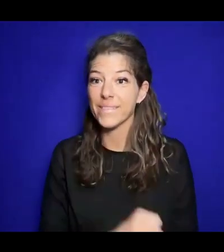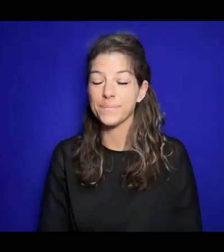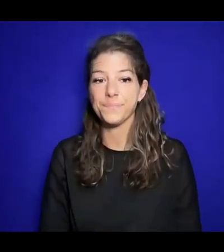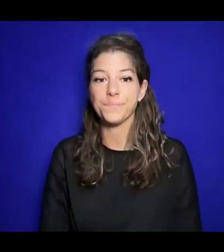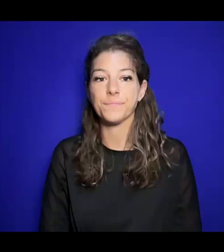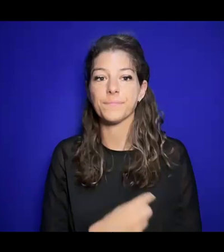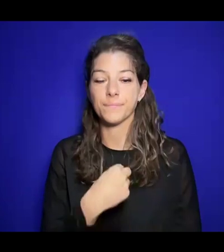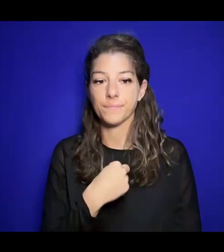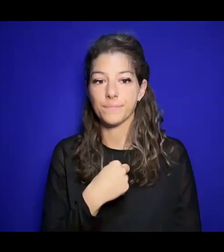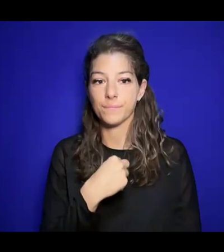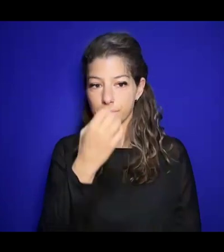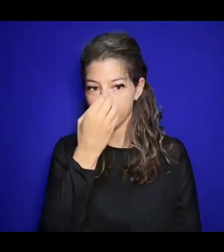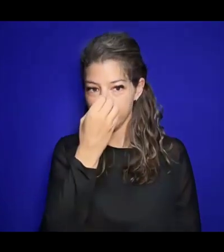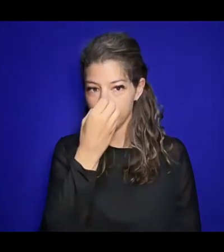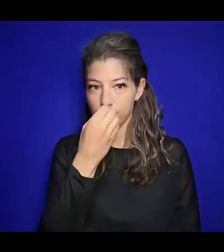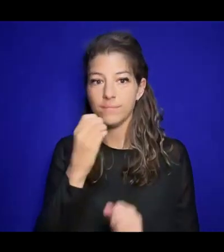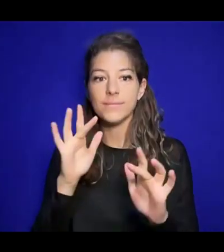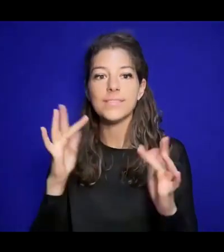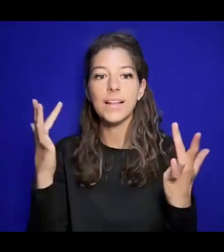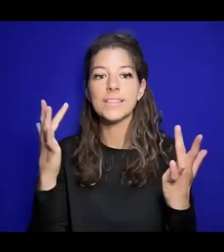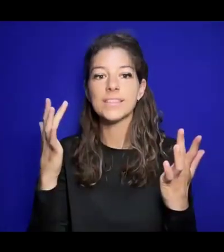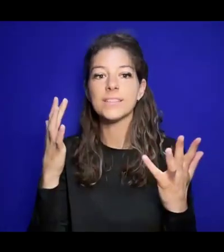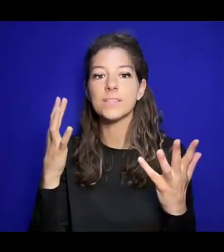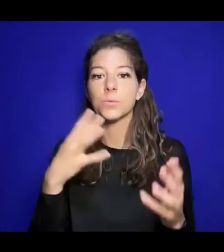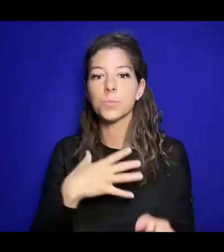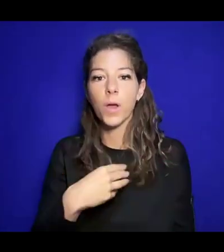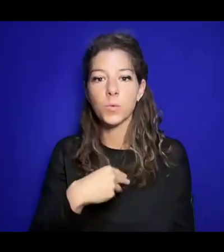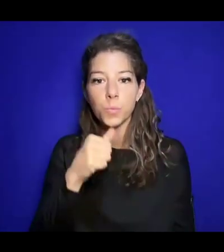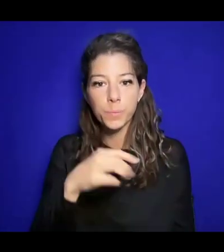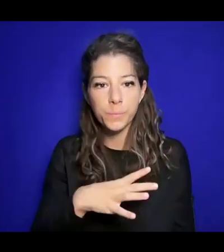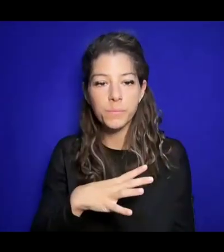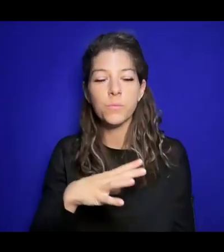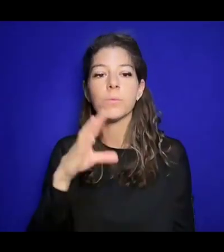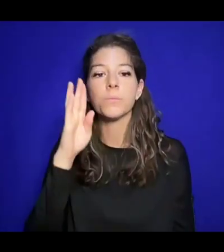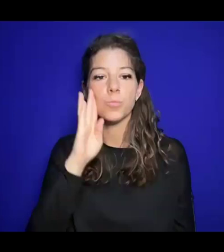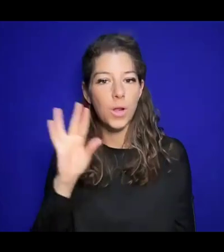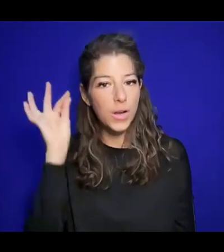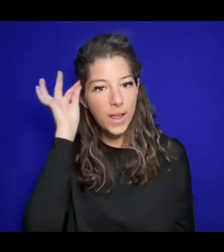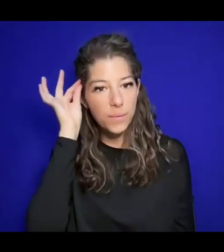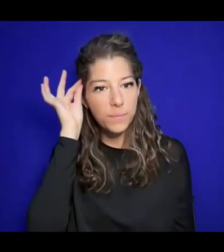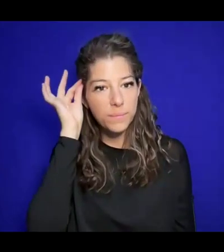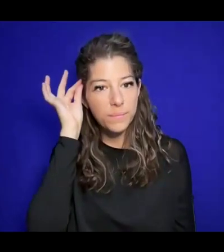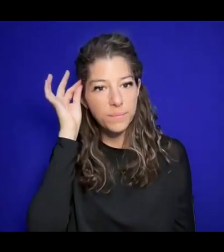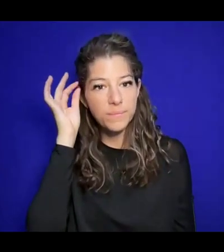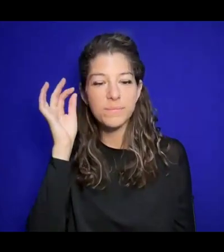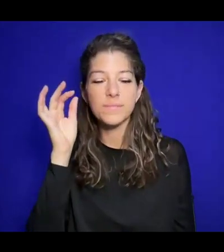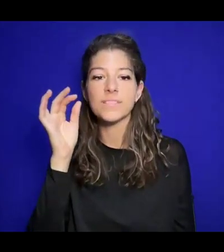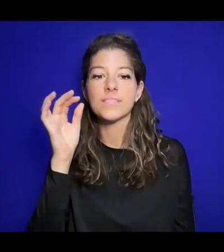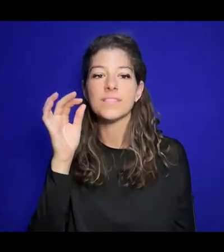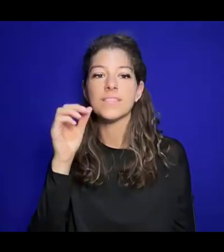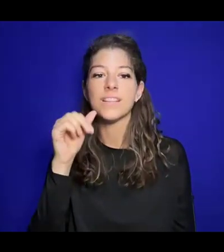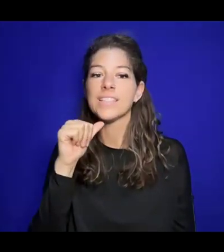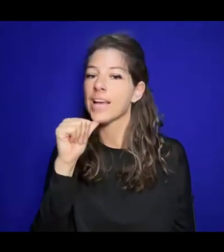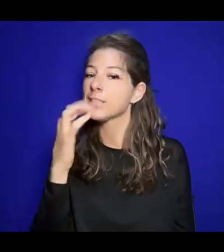am a lightly pigmented woman with brown hair that doesn't look as gray as it truly